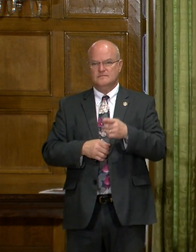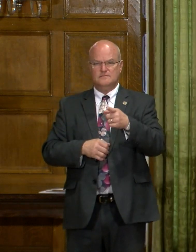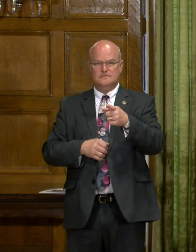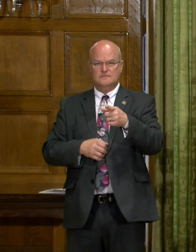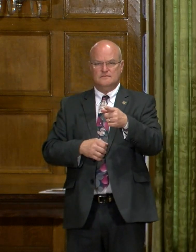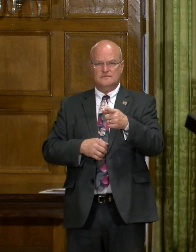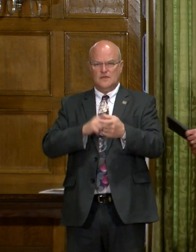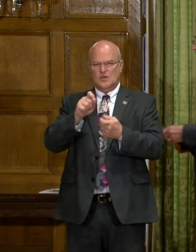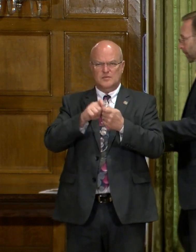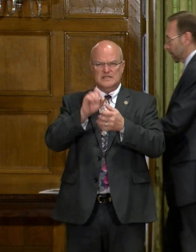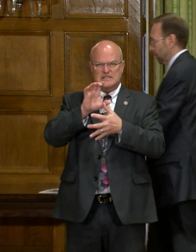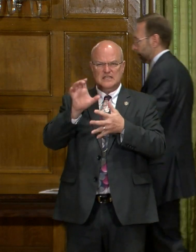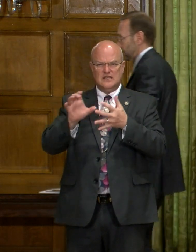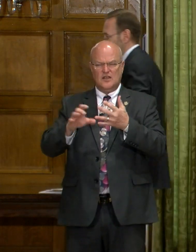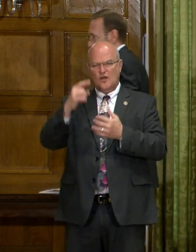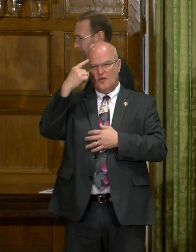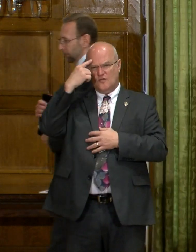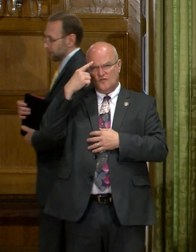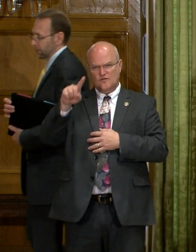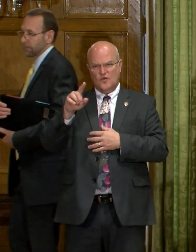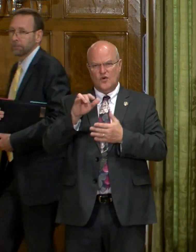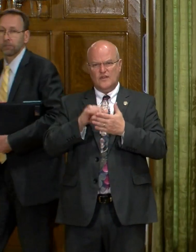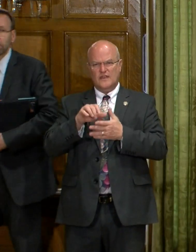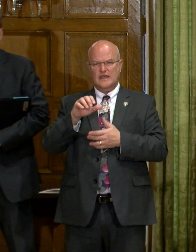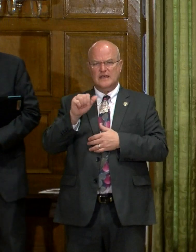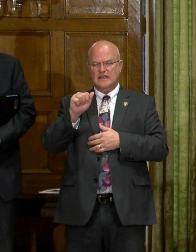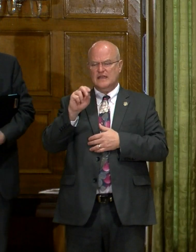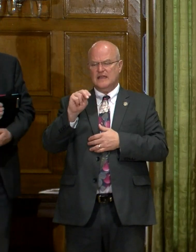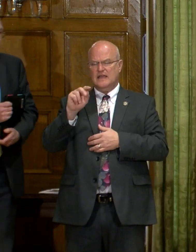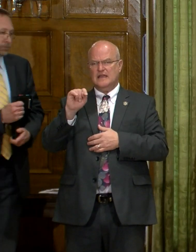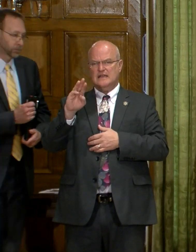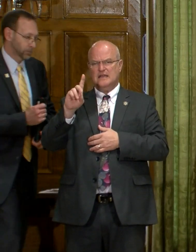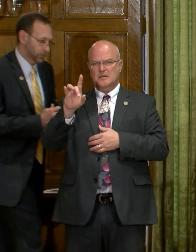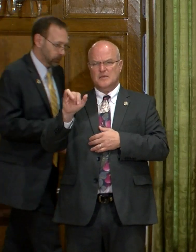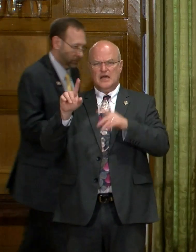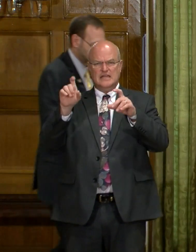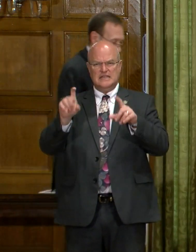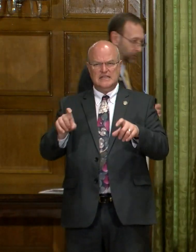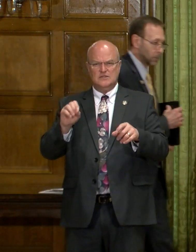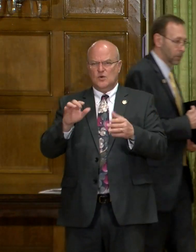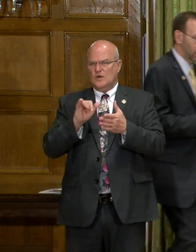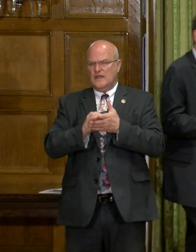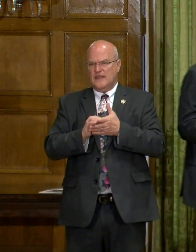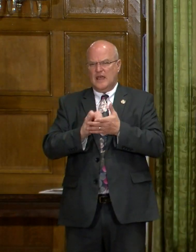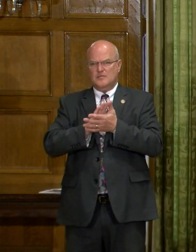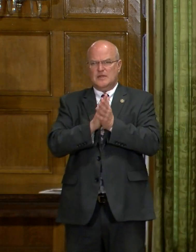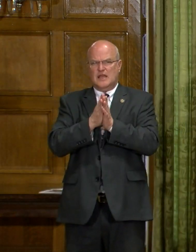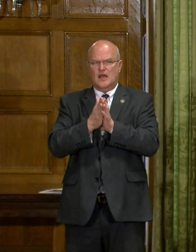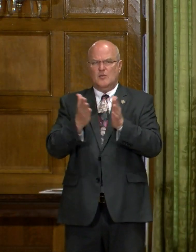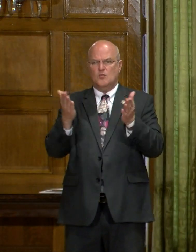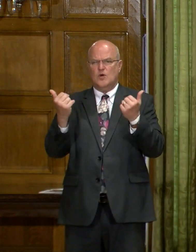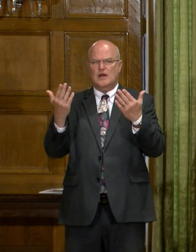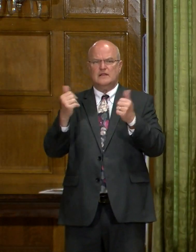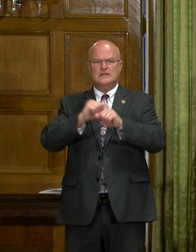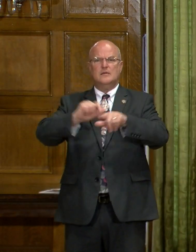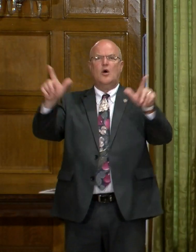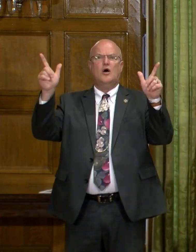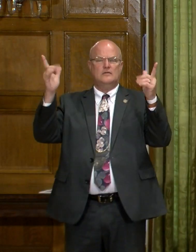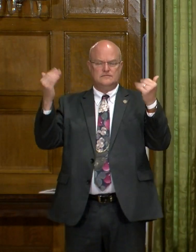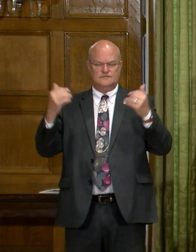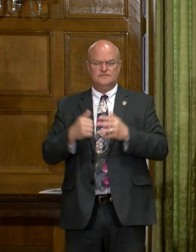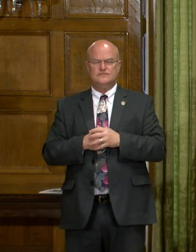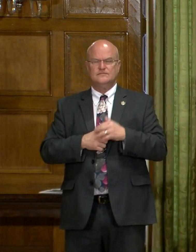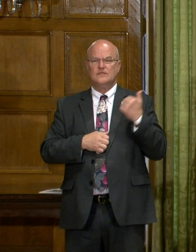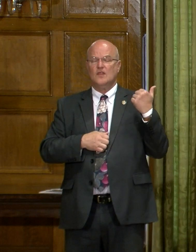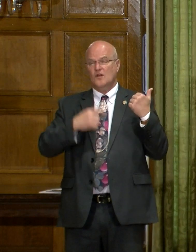be a specific criteria for the antibody testing, or is that kind of become one, come all? Well,